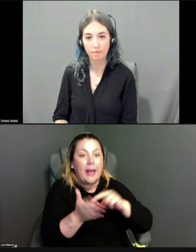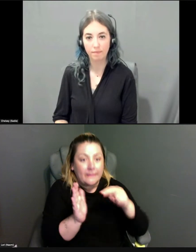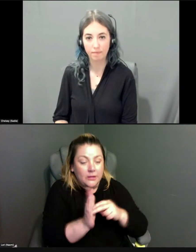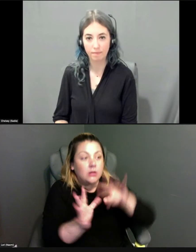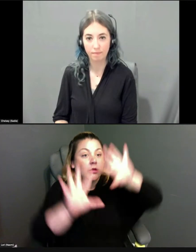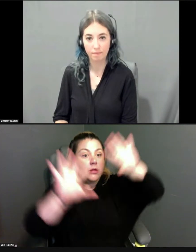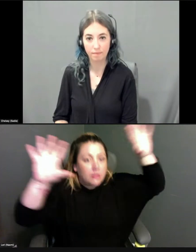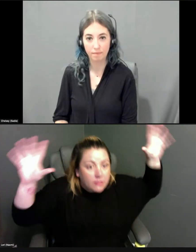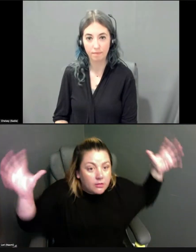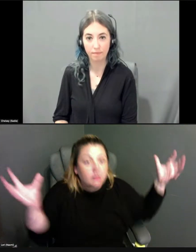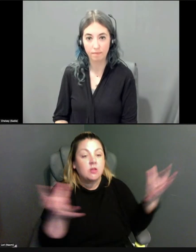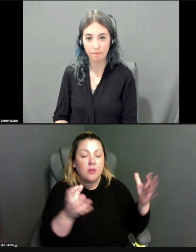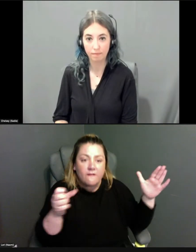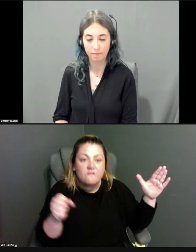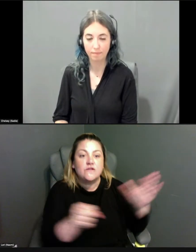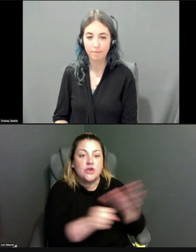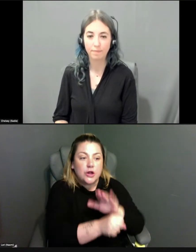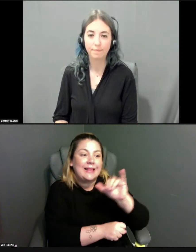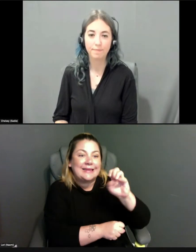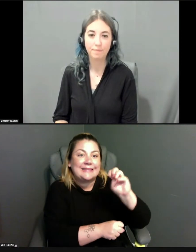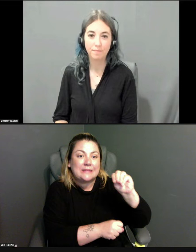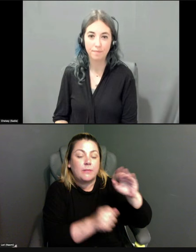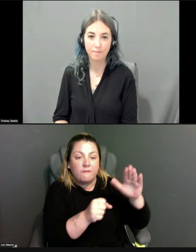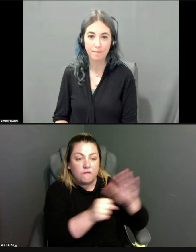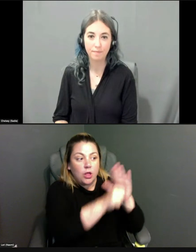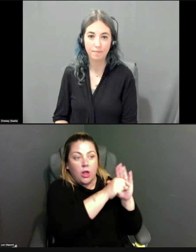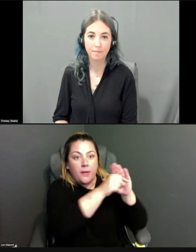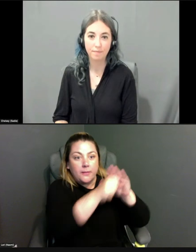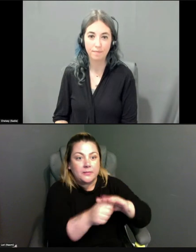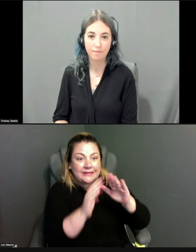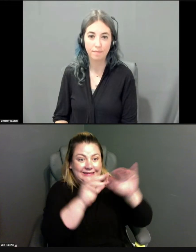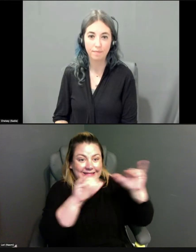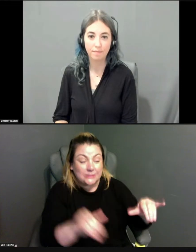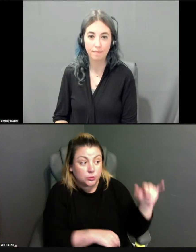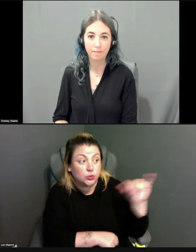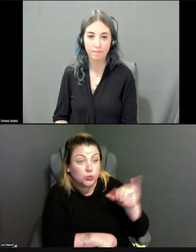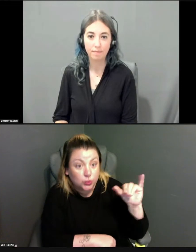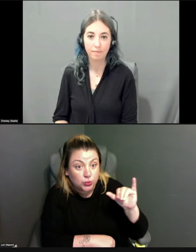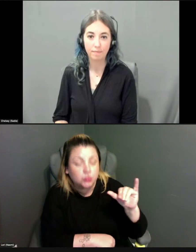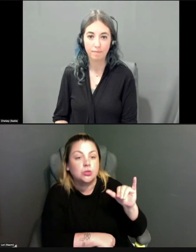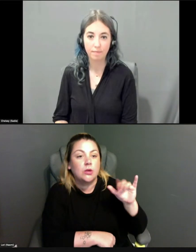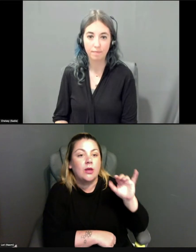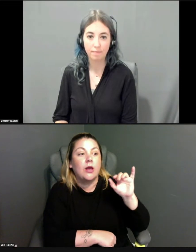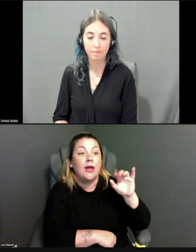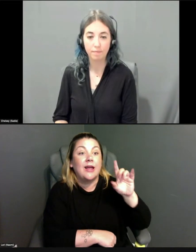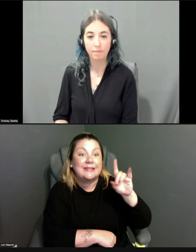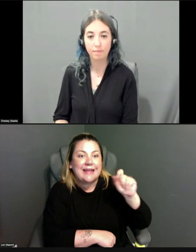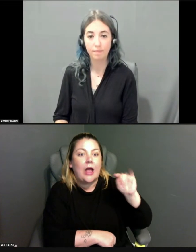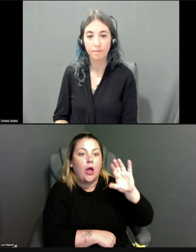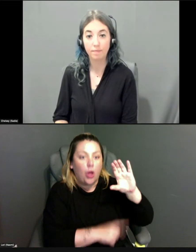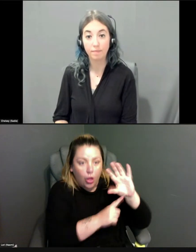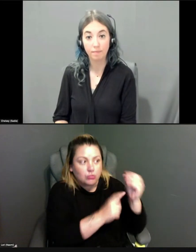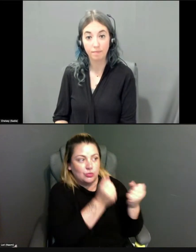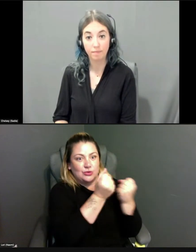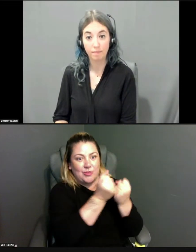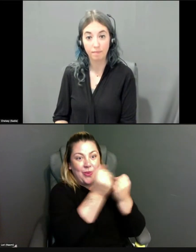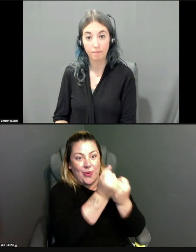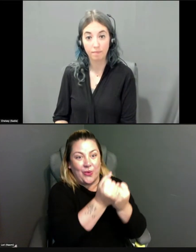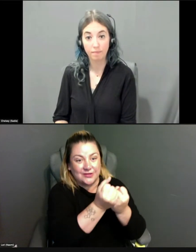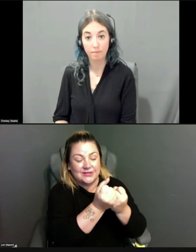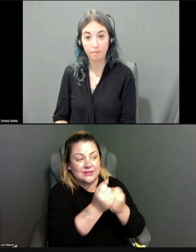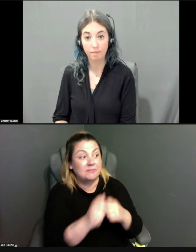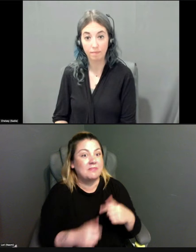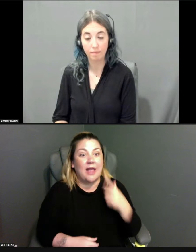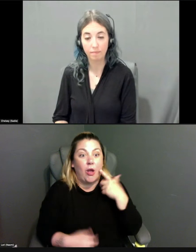of oppression that uphold and are being upheld by diet culture. Like I said, we've